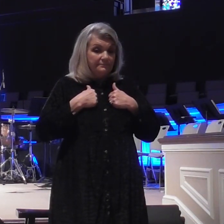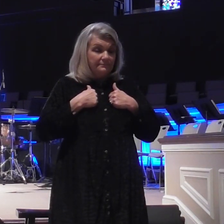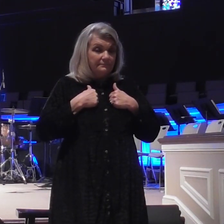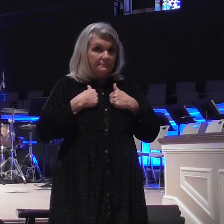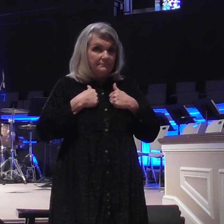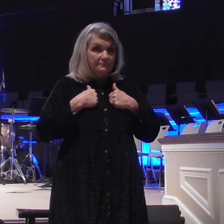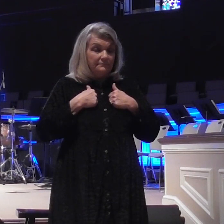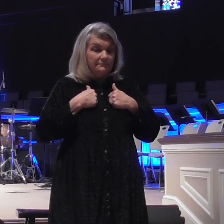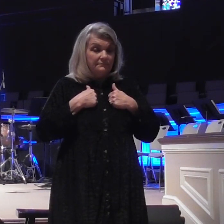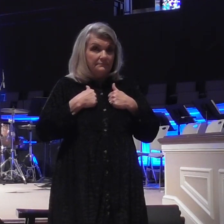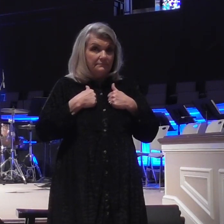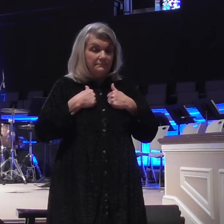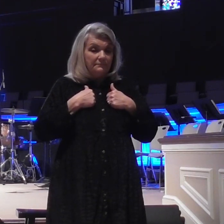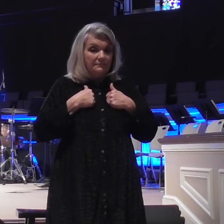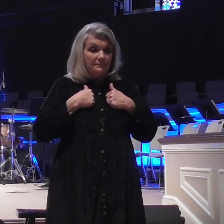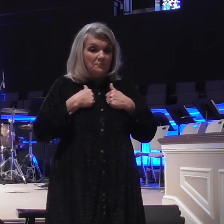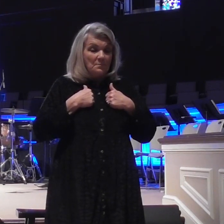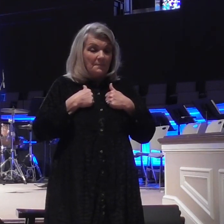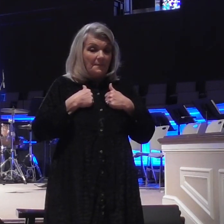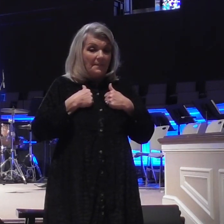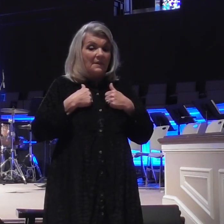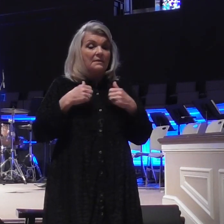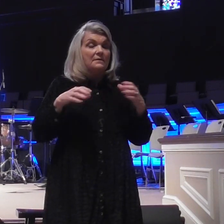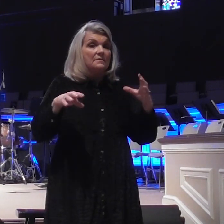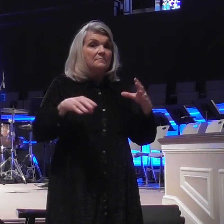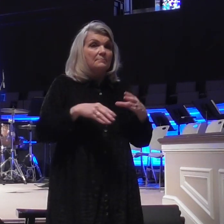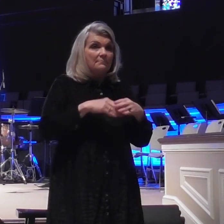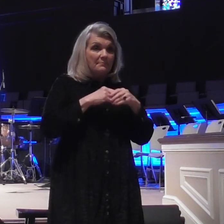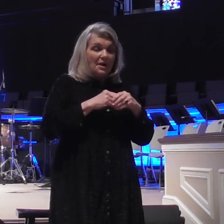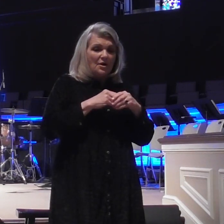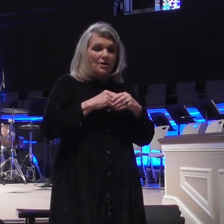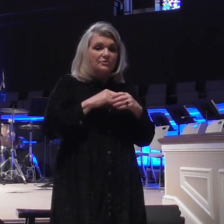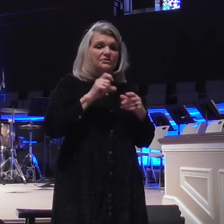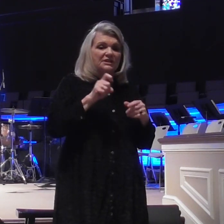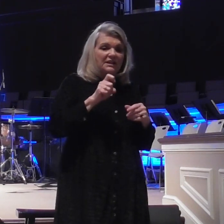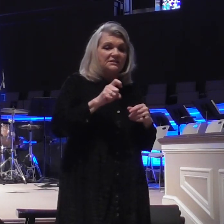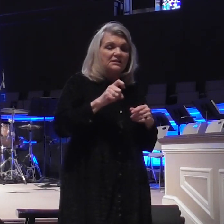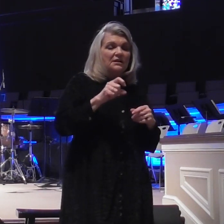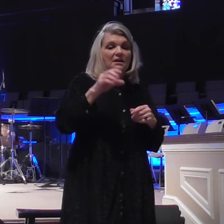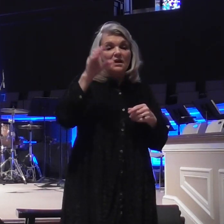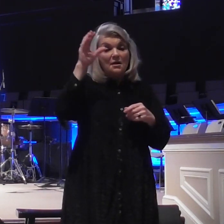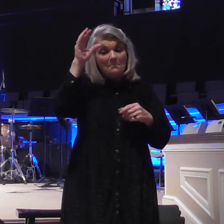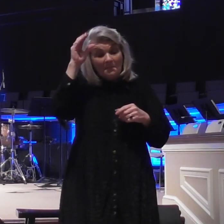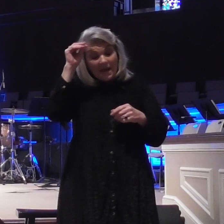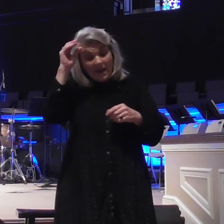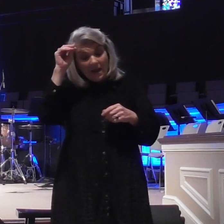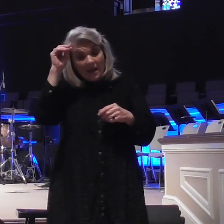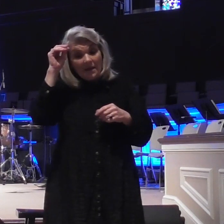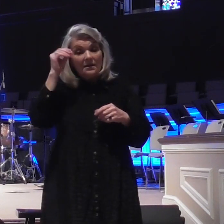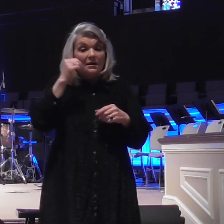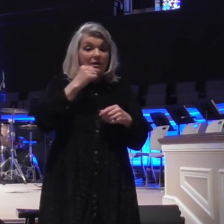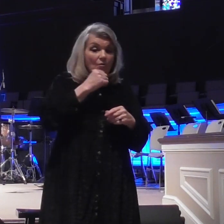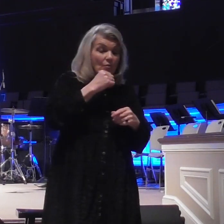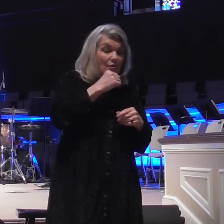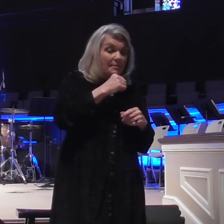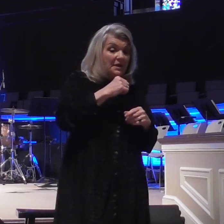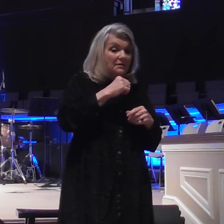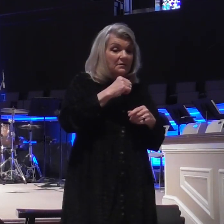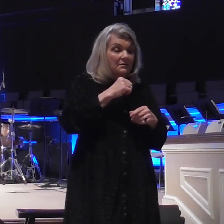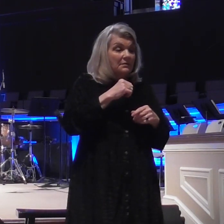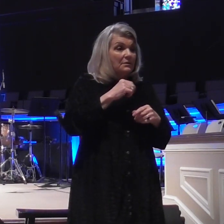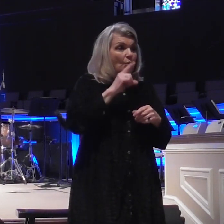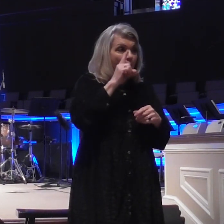as transgenderism is not a thing. Marriage requires a man and a woman in covenant relationship for life. That's what a marriage